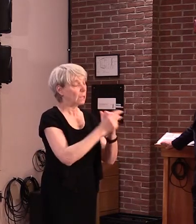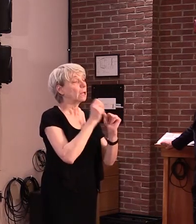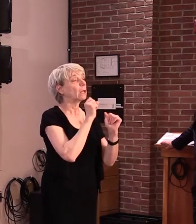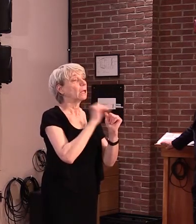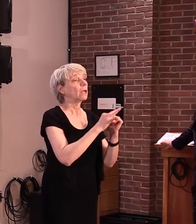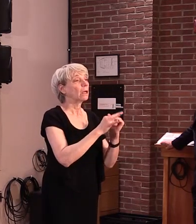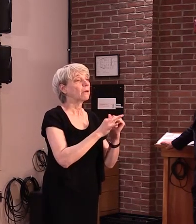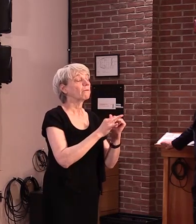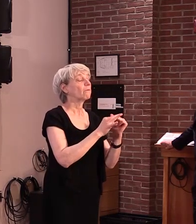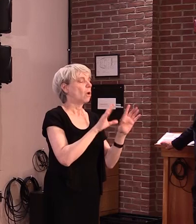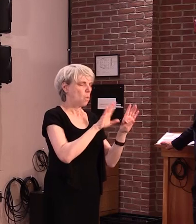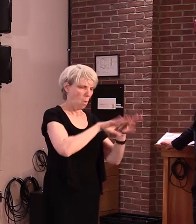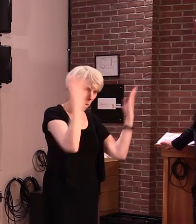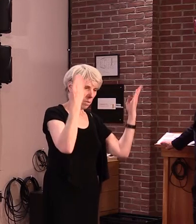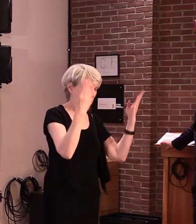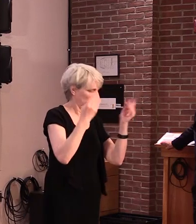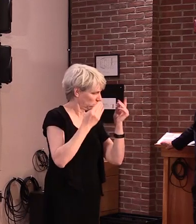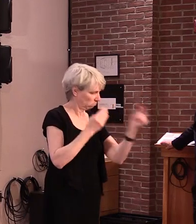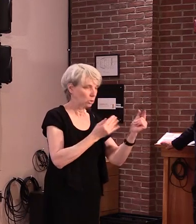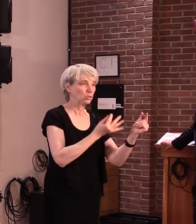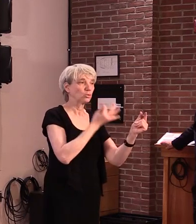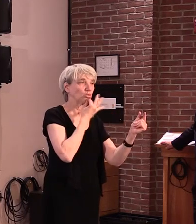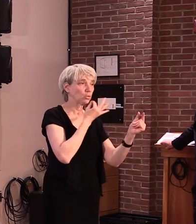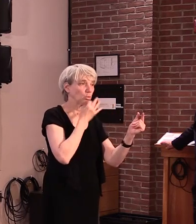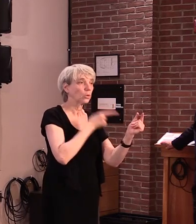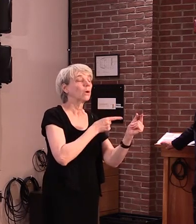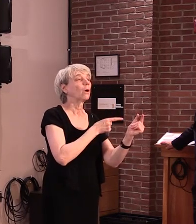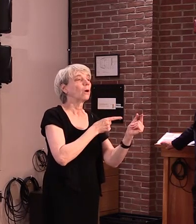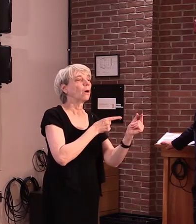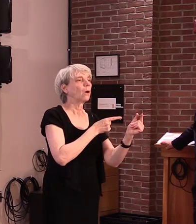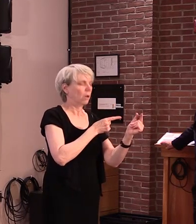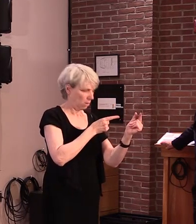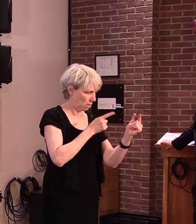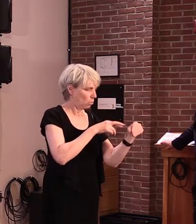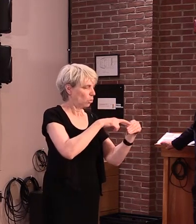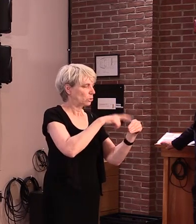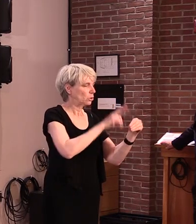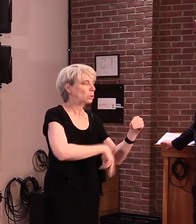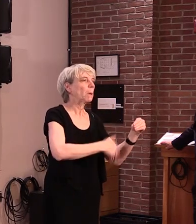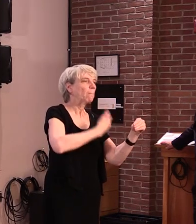soon, if not, you know, immediate, are associated with better outcomes.